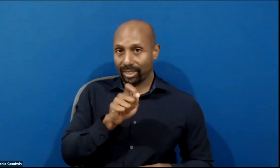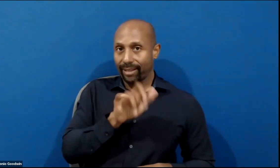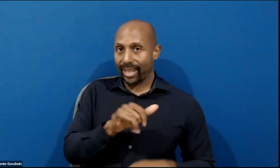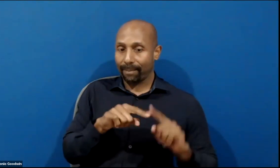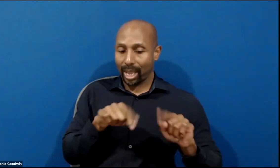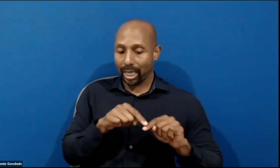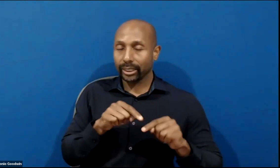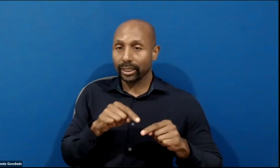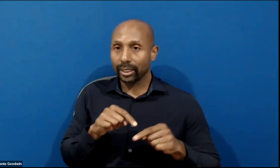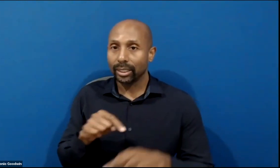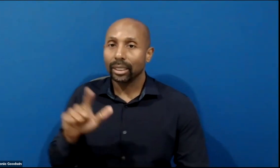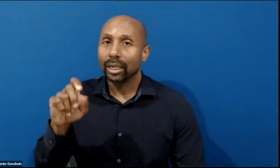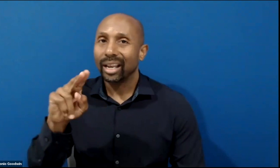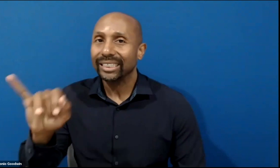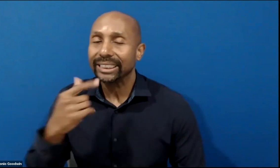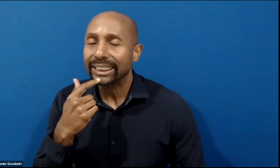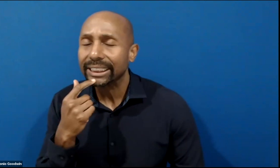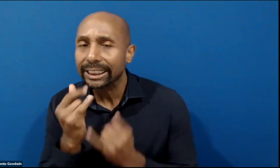Okay.